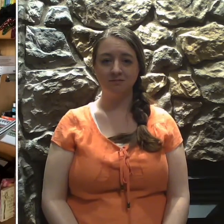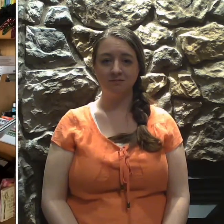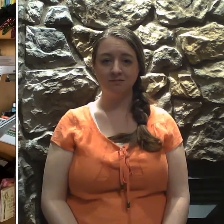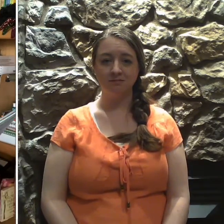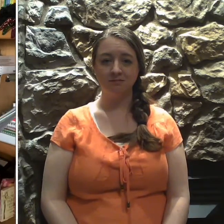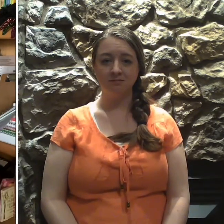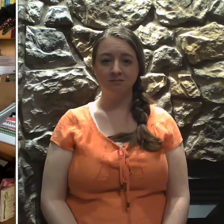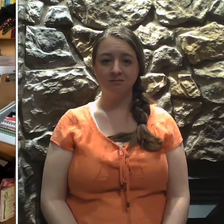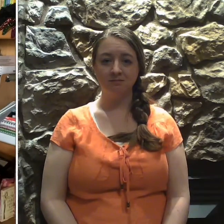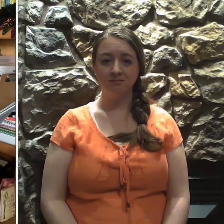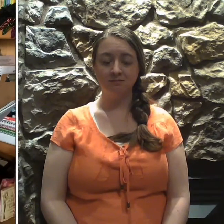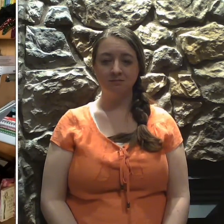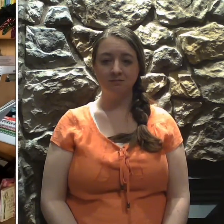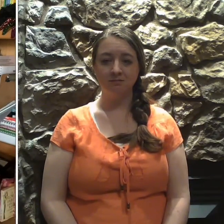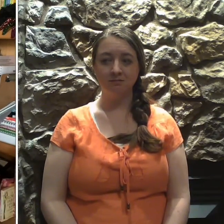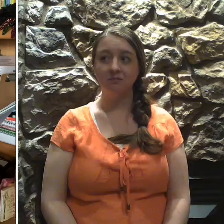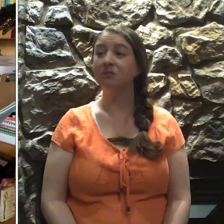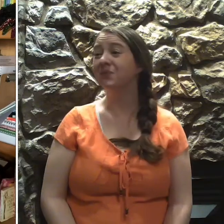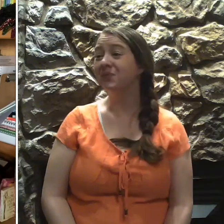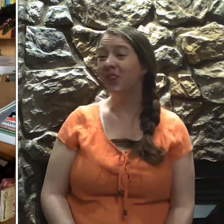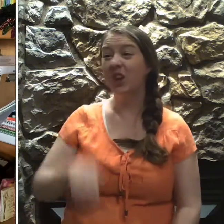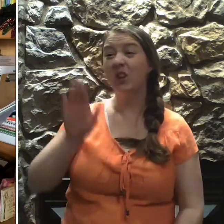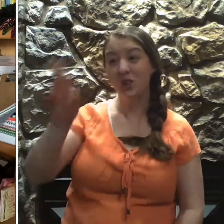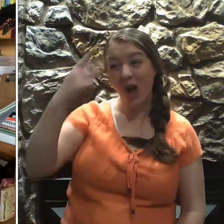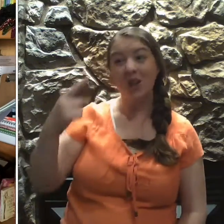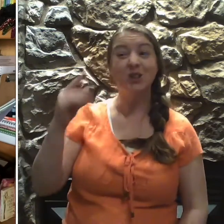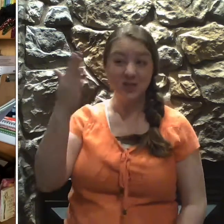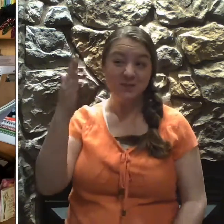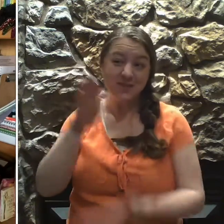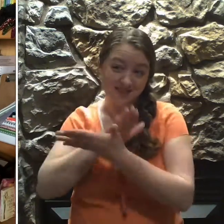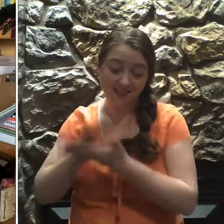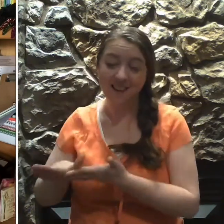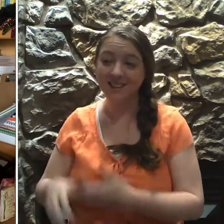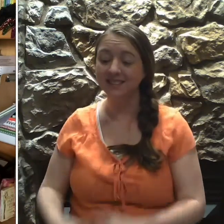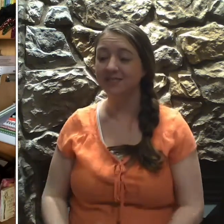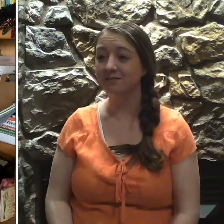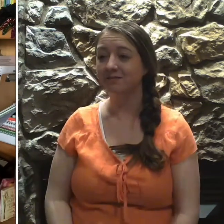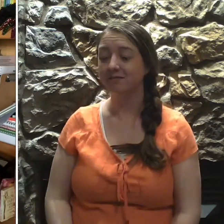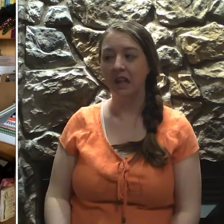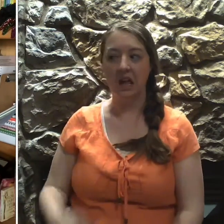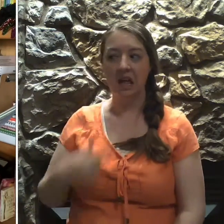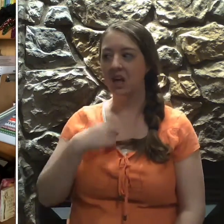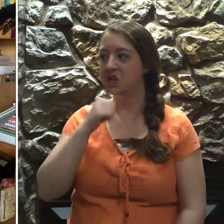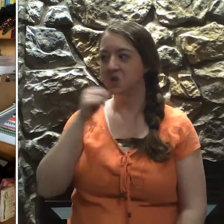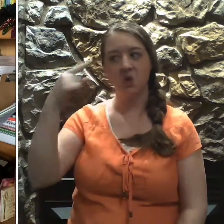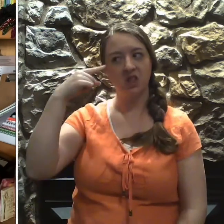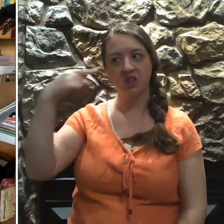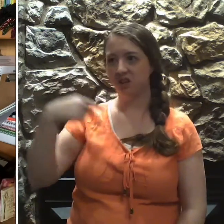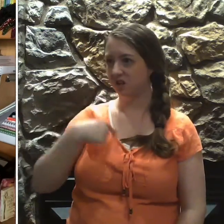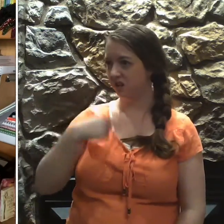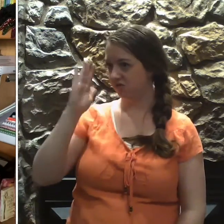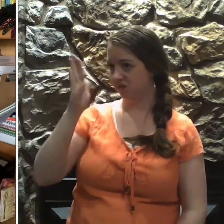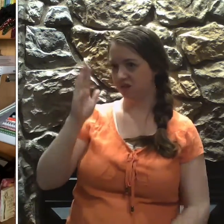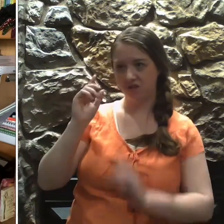"Your uncle sounds nice," said Addie. "I don't think I could have given away my only